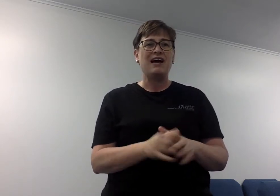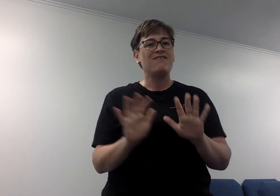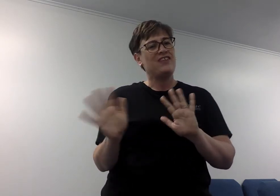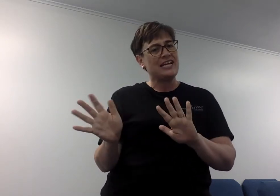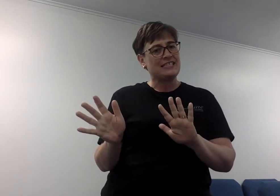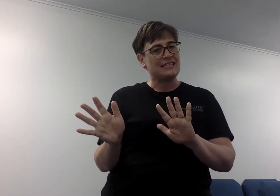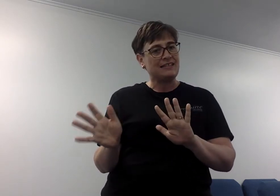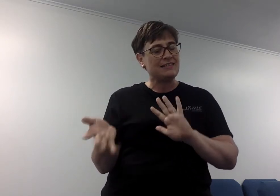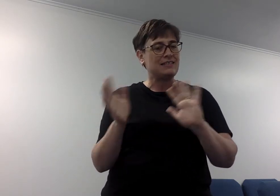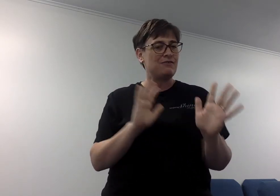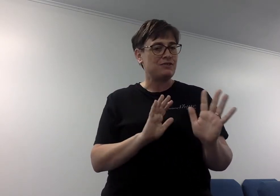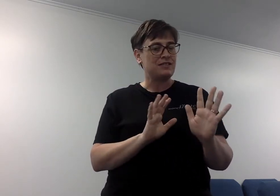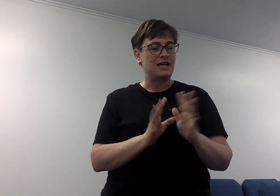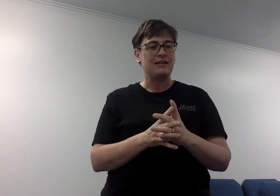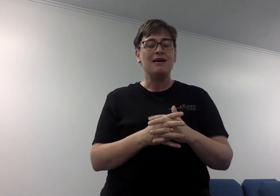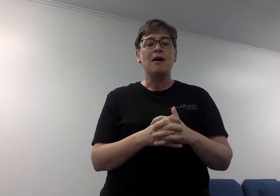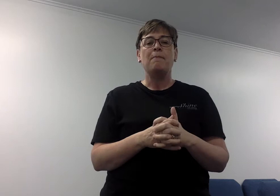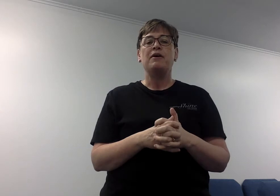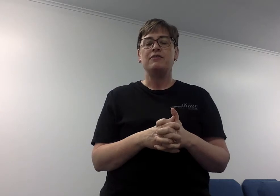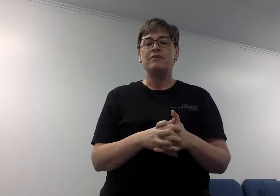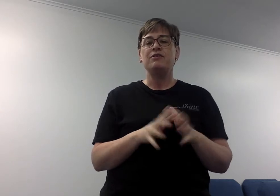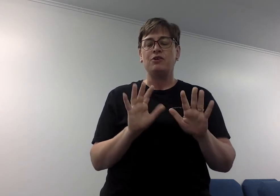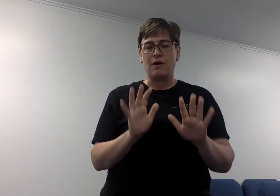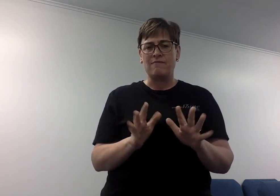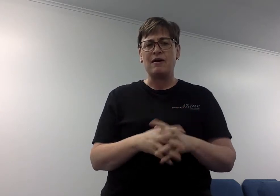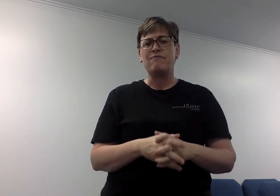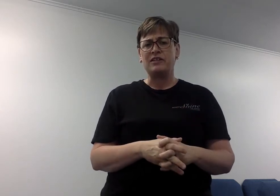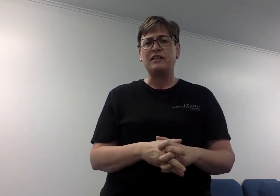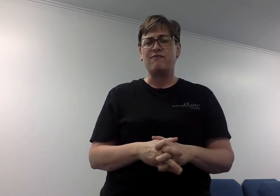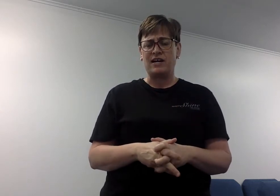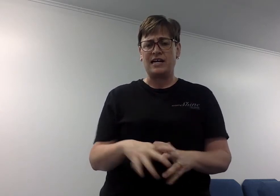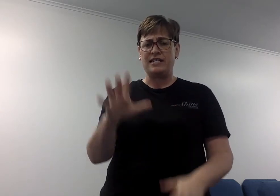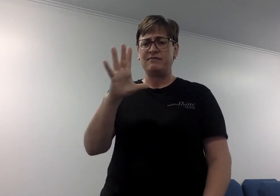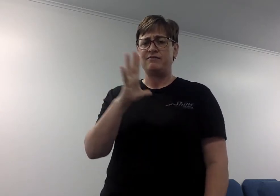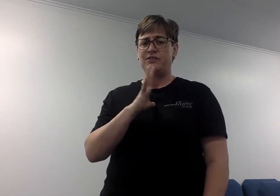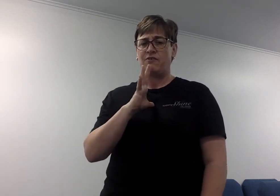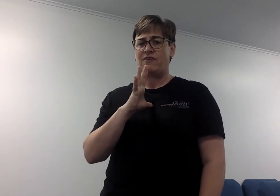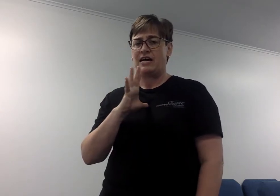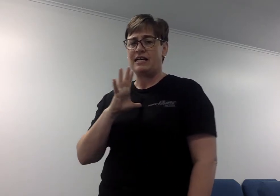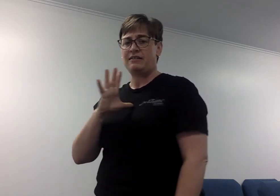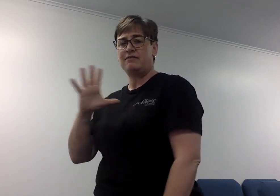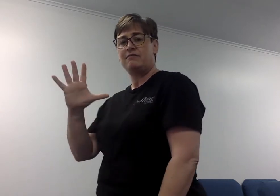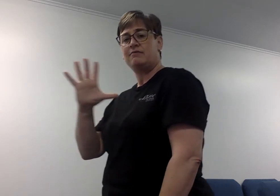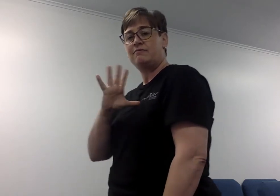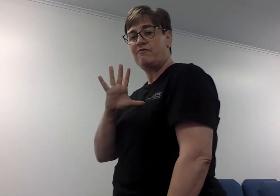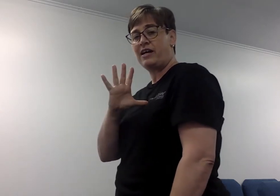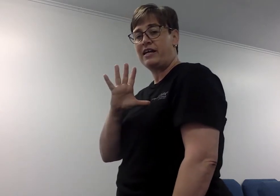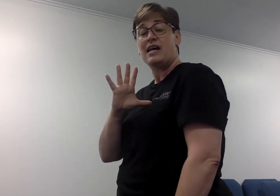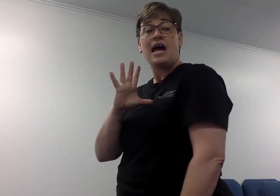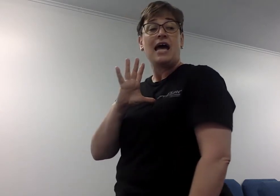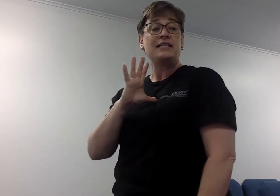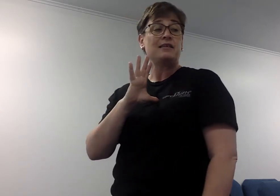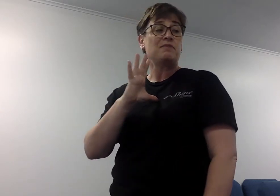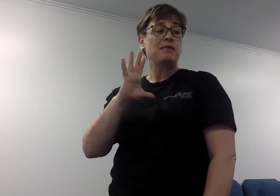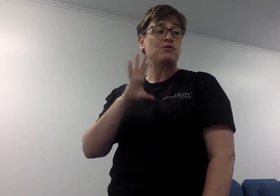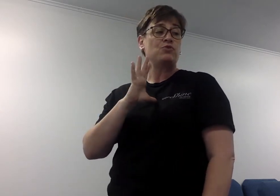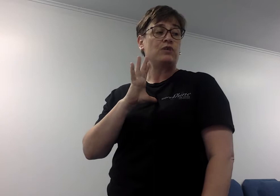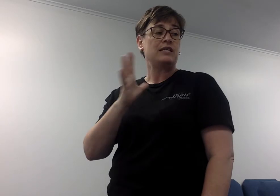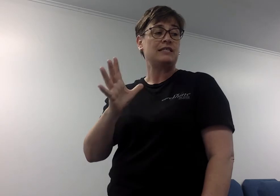Not fancy, that's a different sign, but, I'm feeling fine, so fine. And sometimes you will see